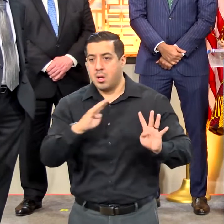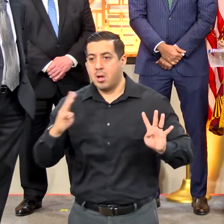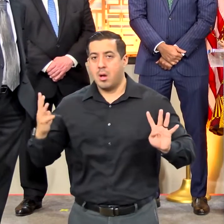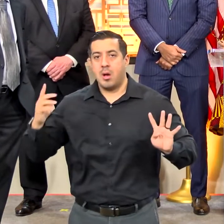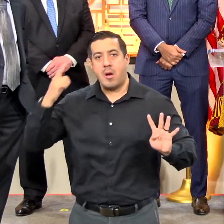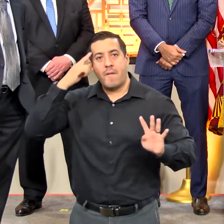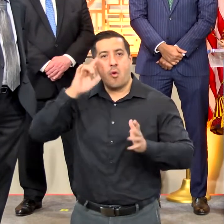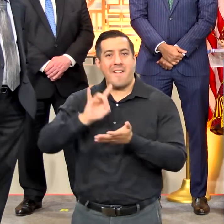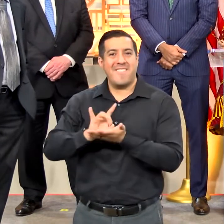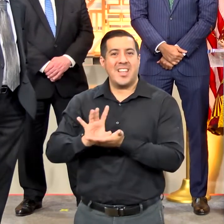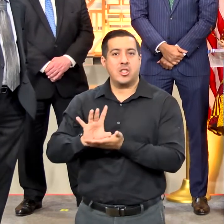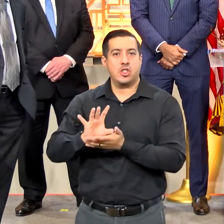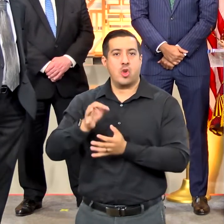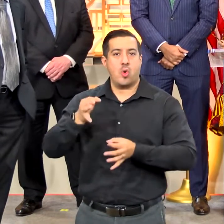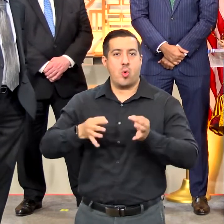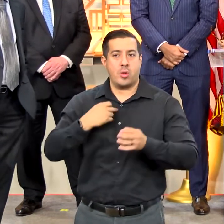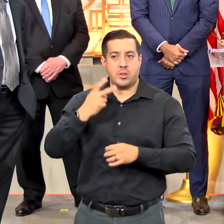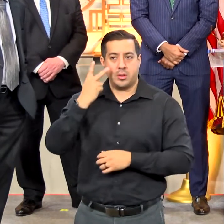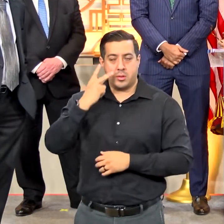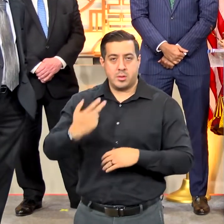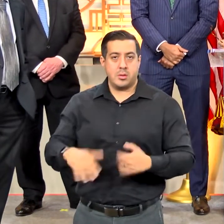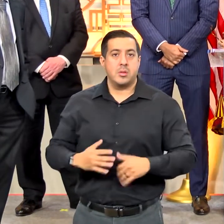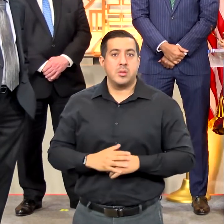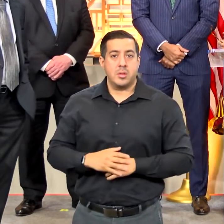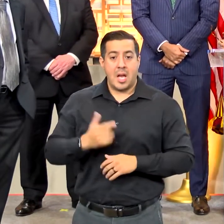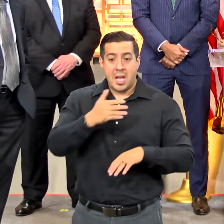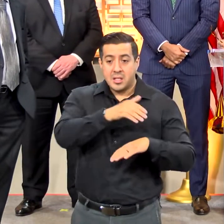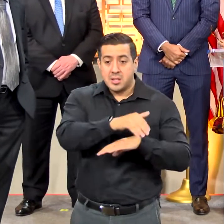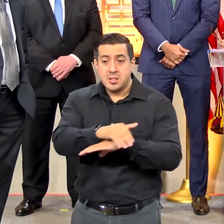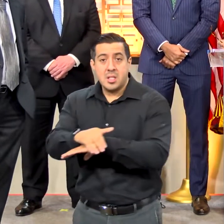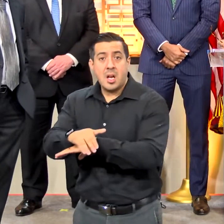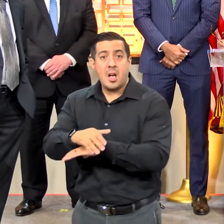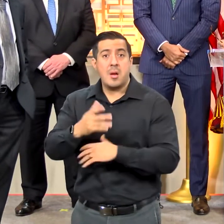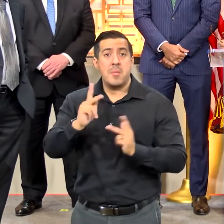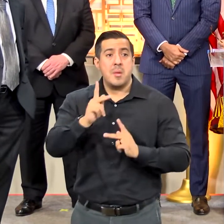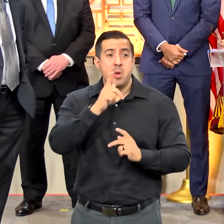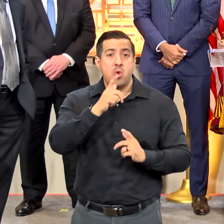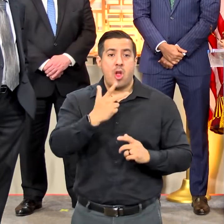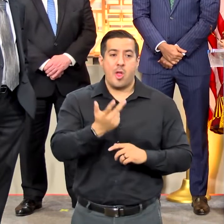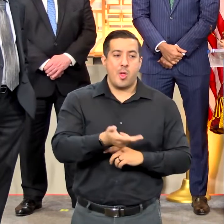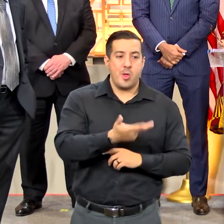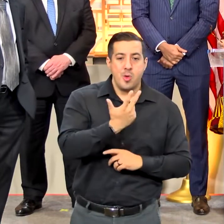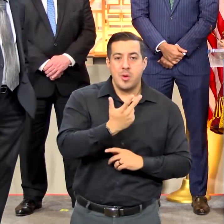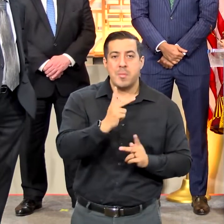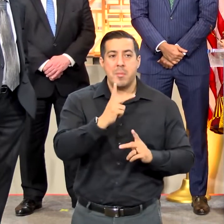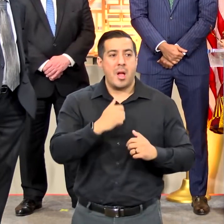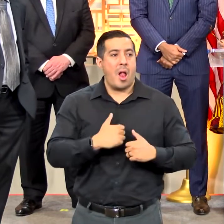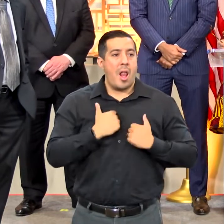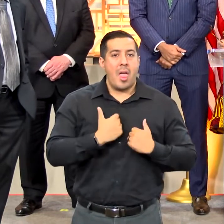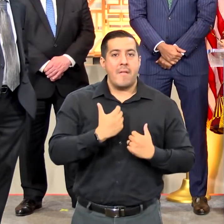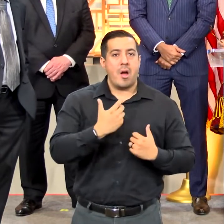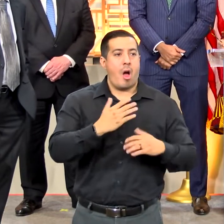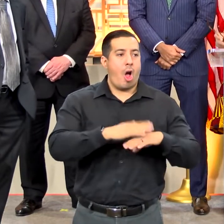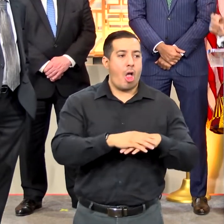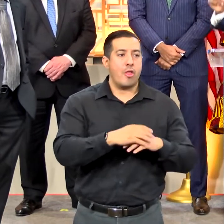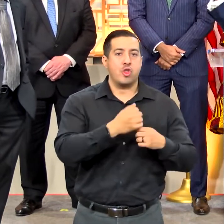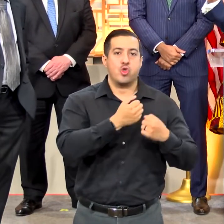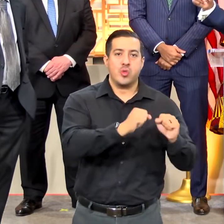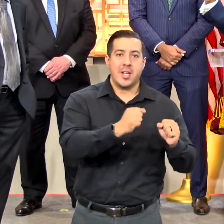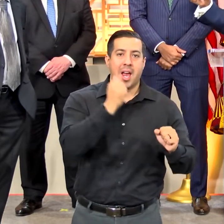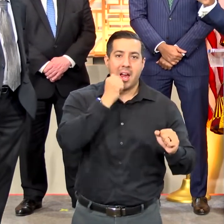eviction court. And each night, more than 3,000 people are currently sleeping on streets or in temporary shelter, losing their